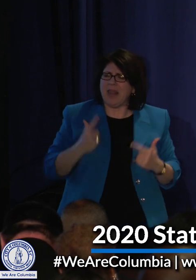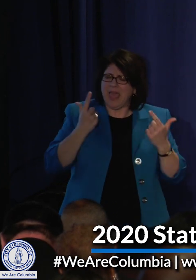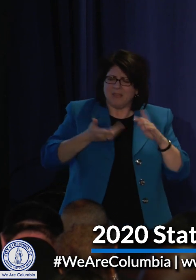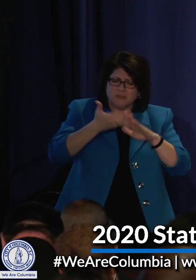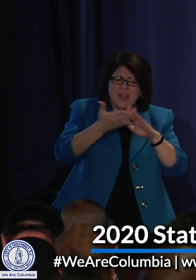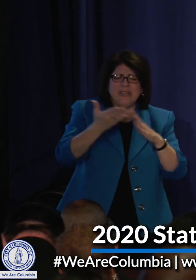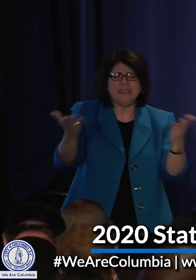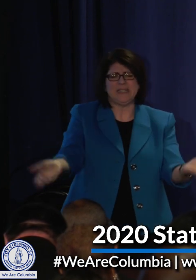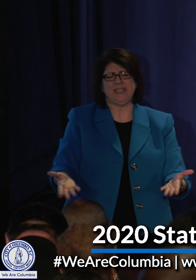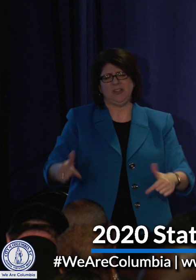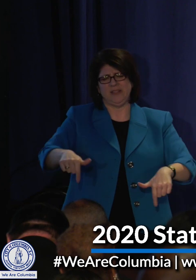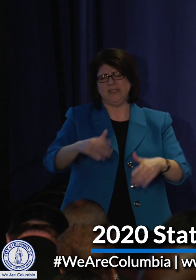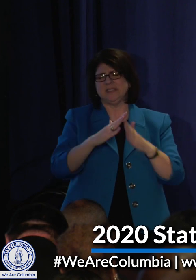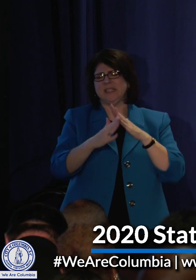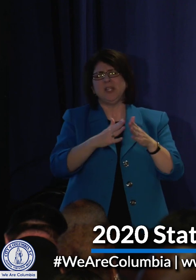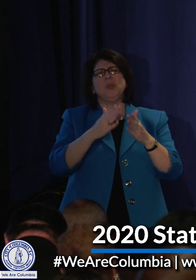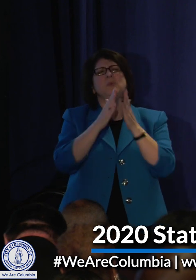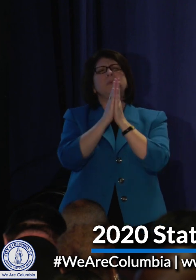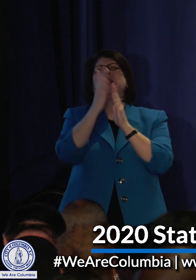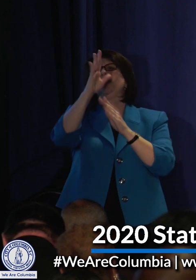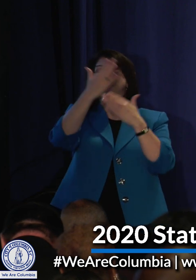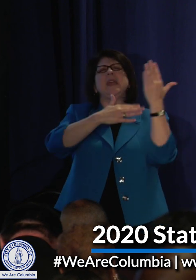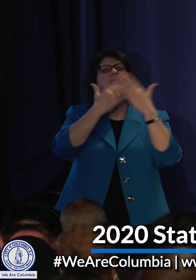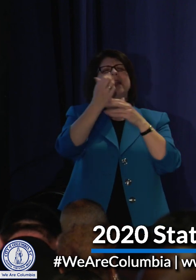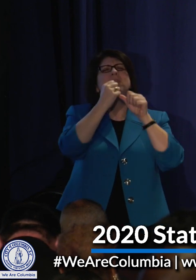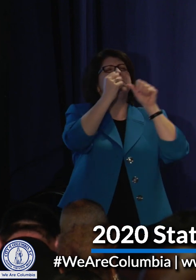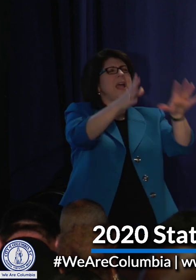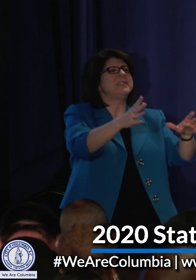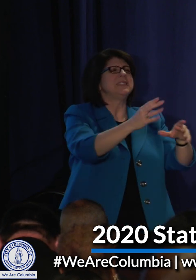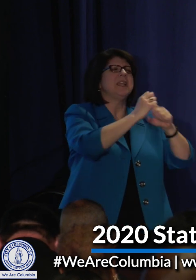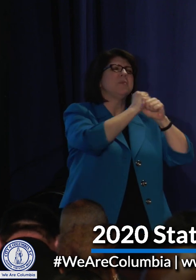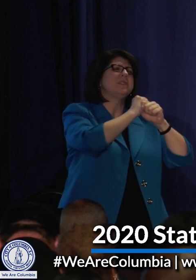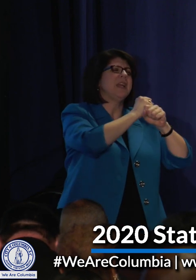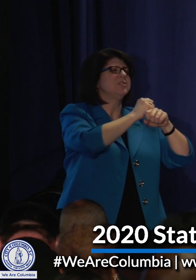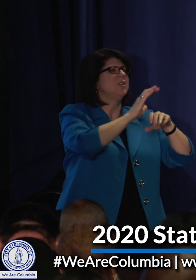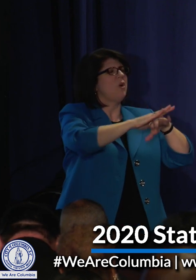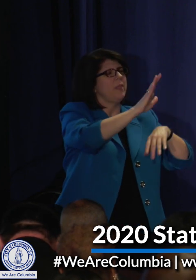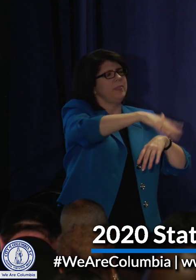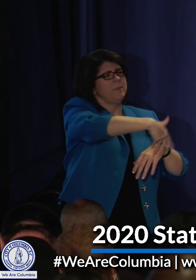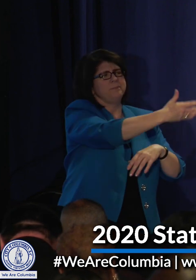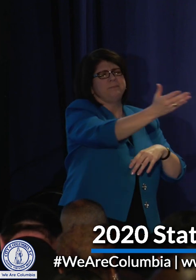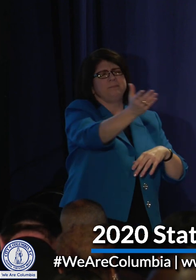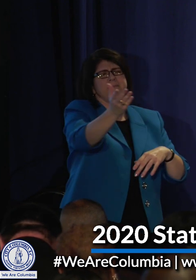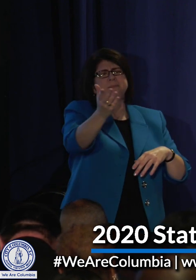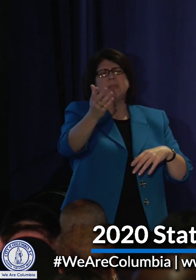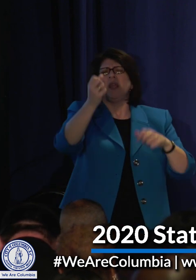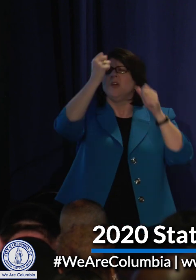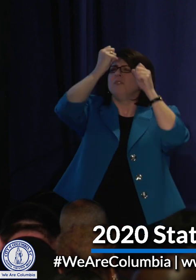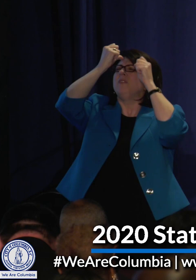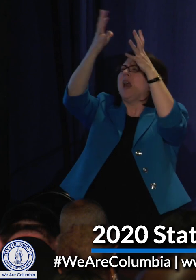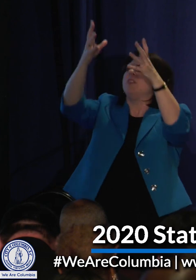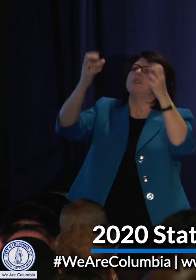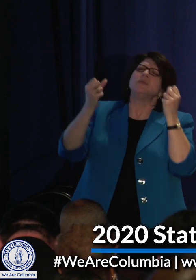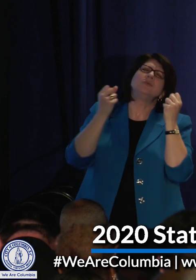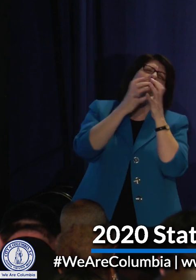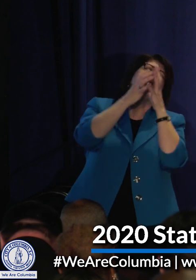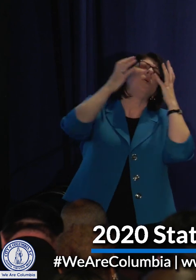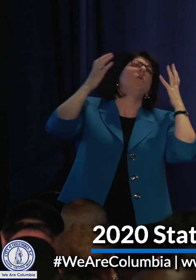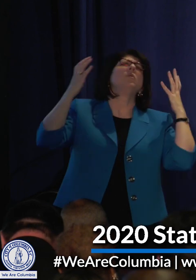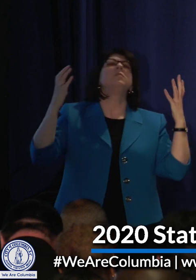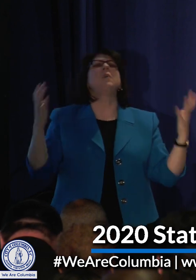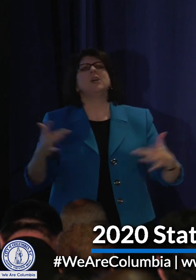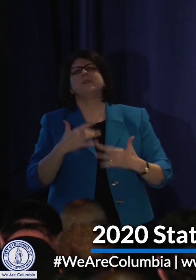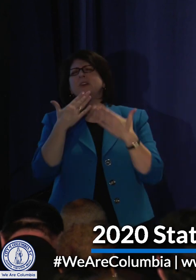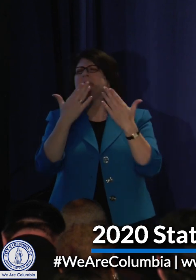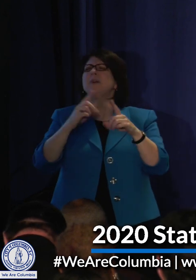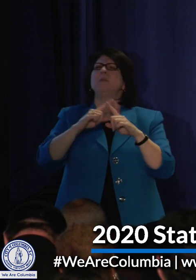to flourish. We pray your hand of blessing and protection would be on them. Father, we have so much to be grateful